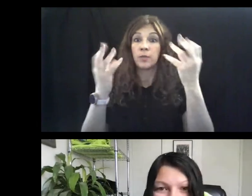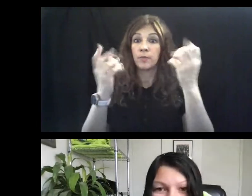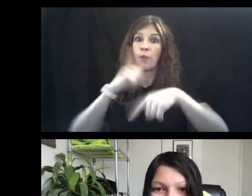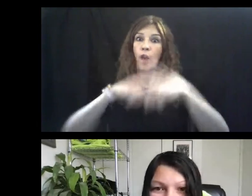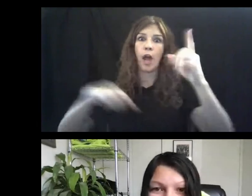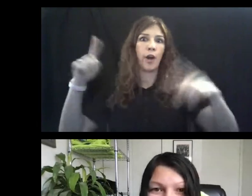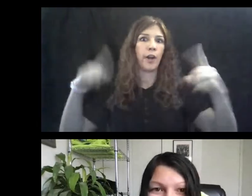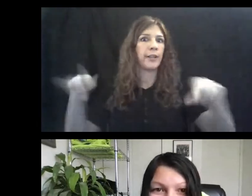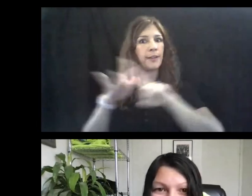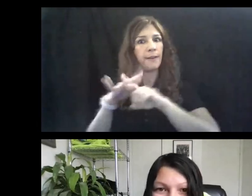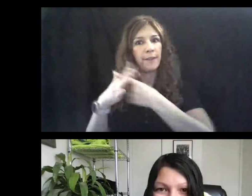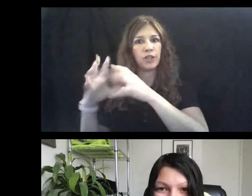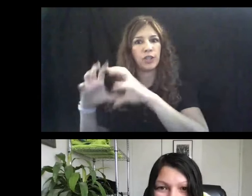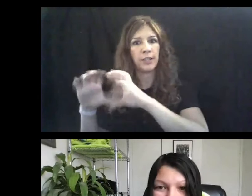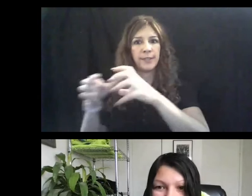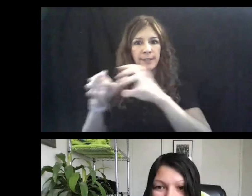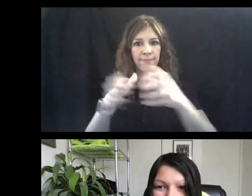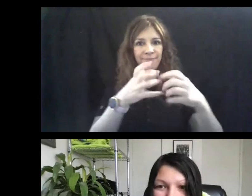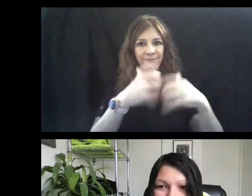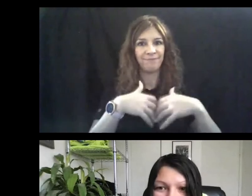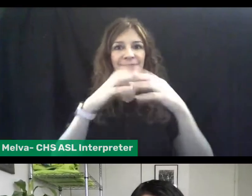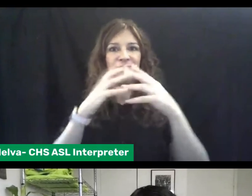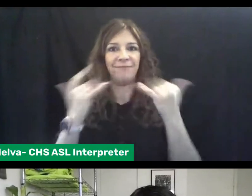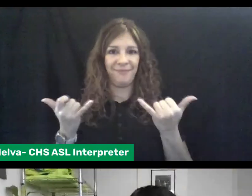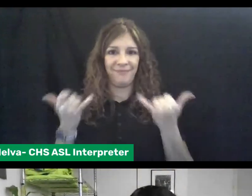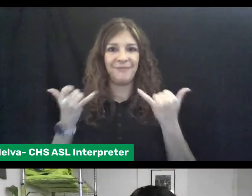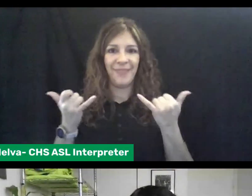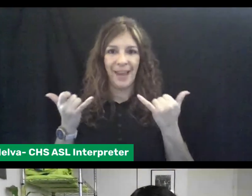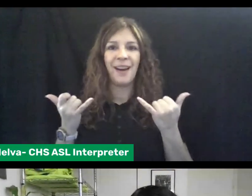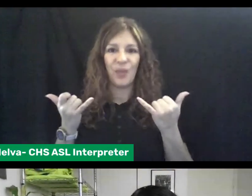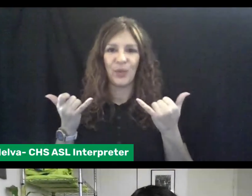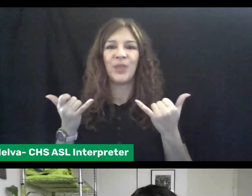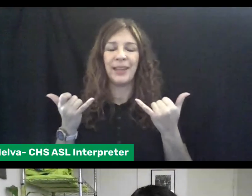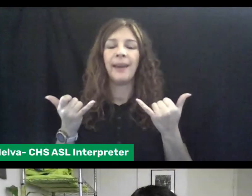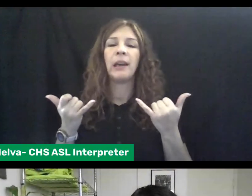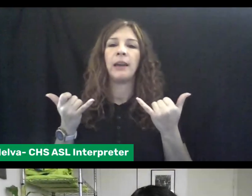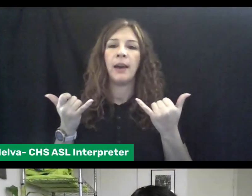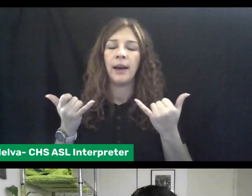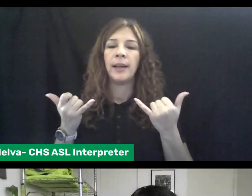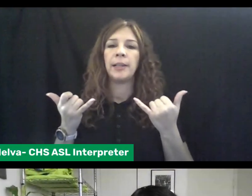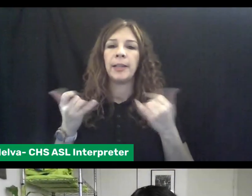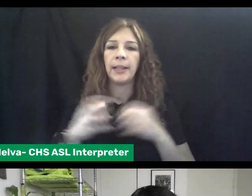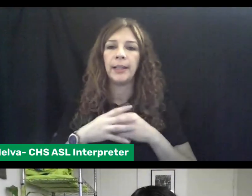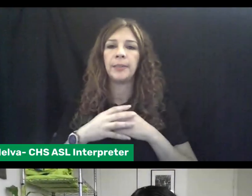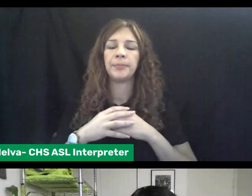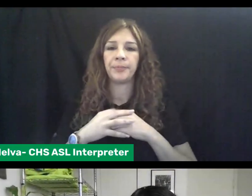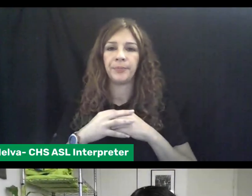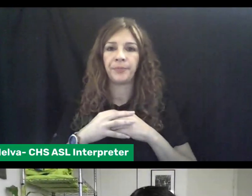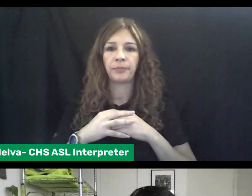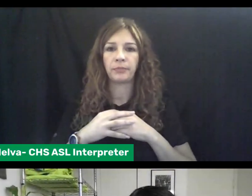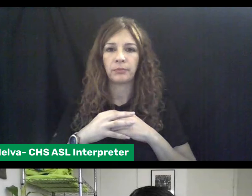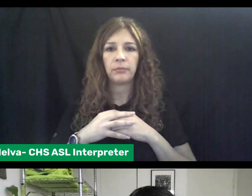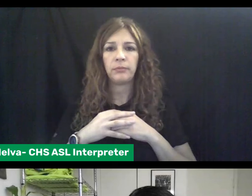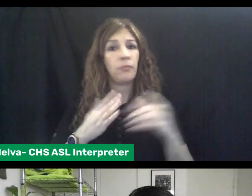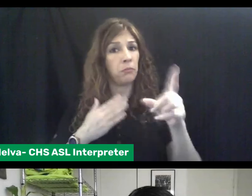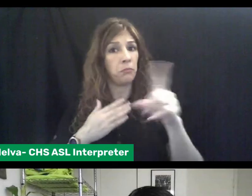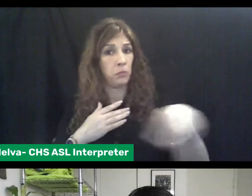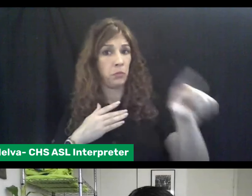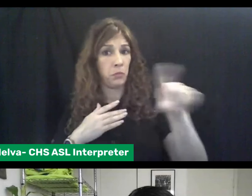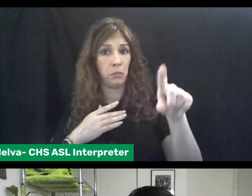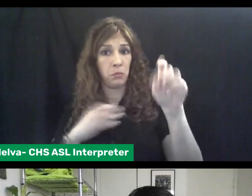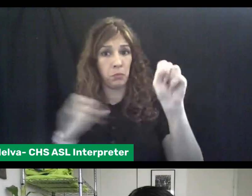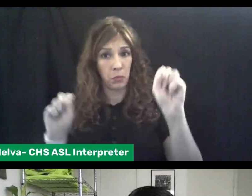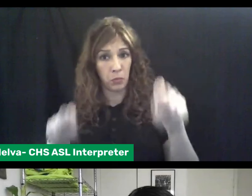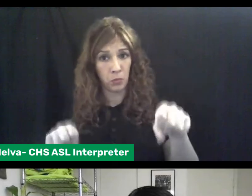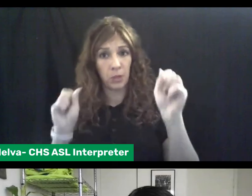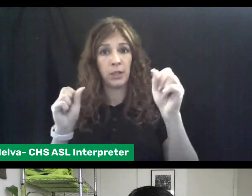estamos teniendo ahora, ¿verdad? pueden tratar